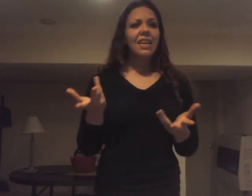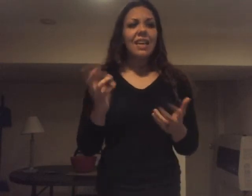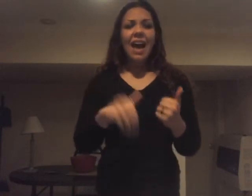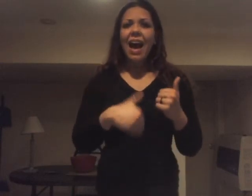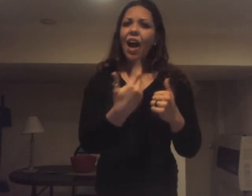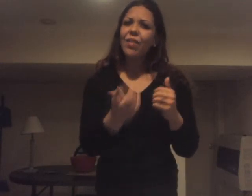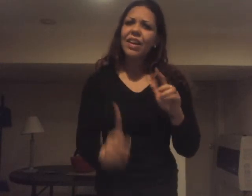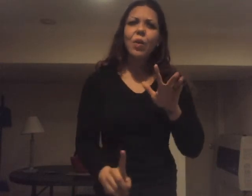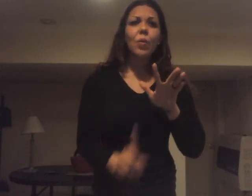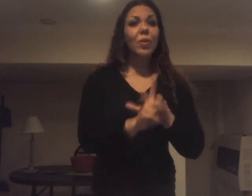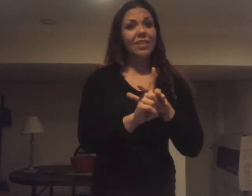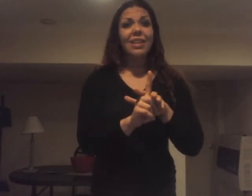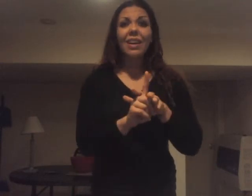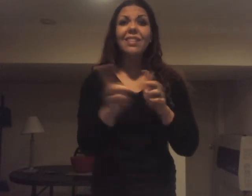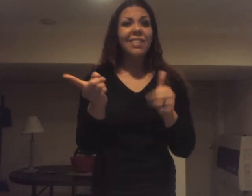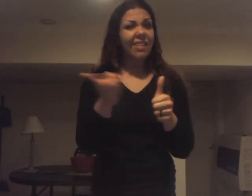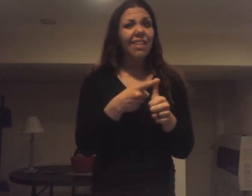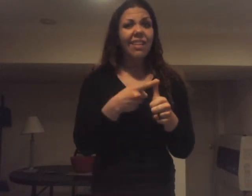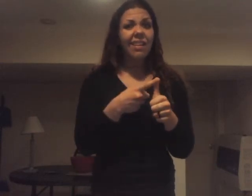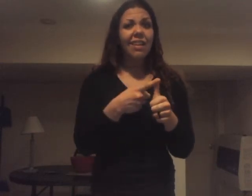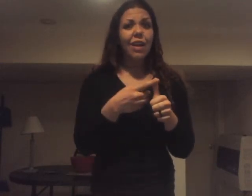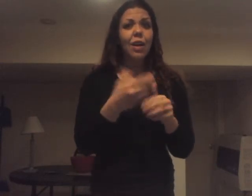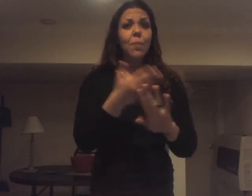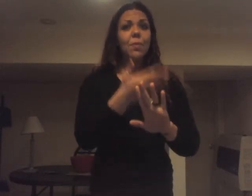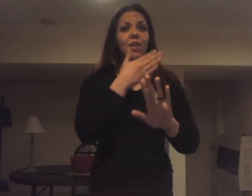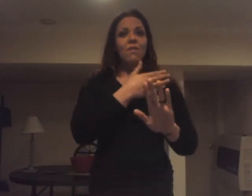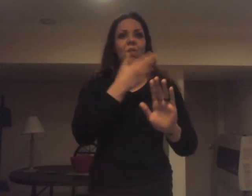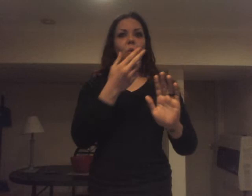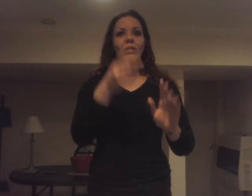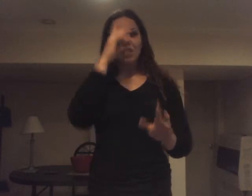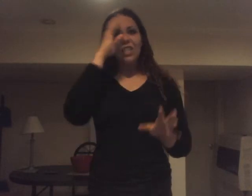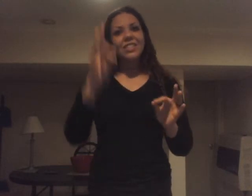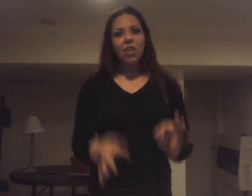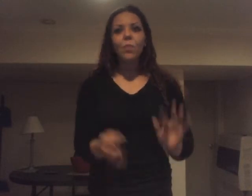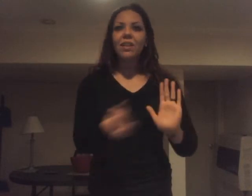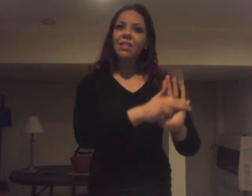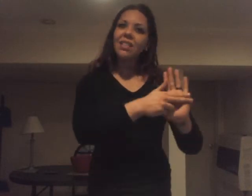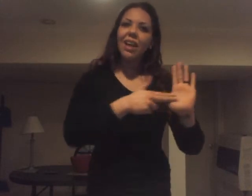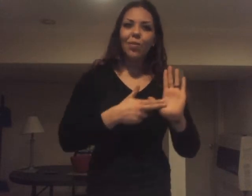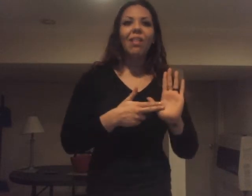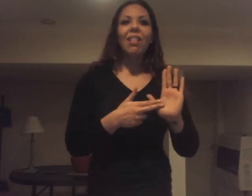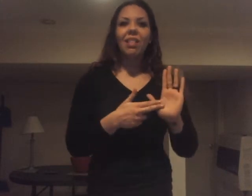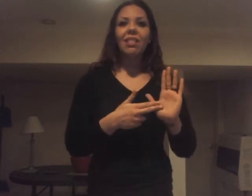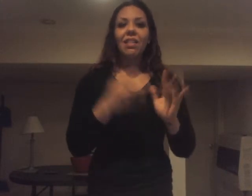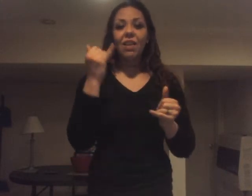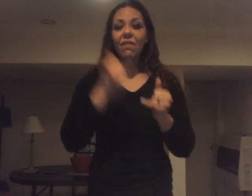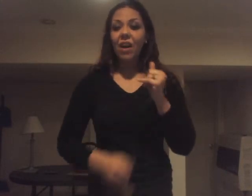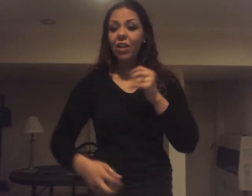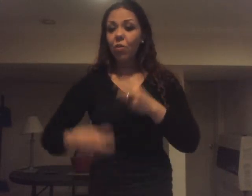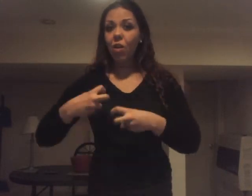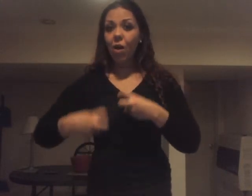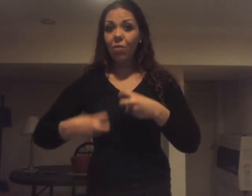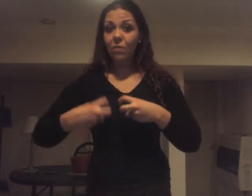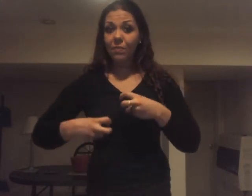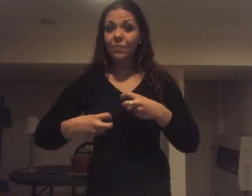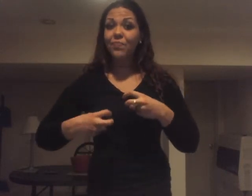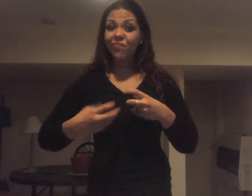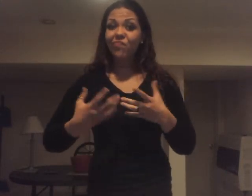originated before determining the label that you put on them. And the final problem may